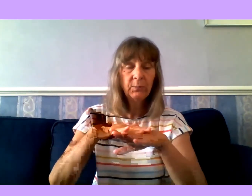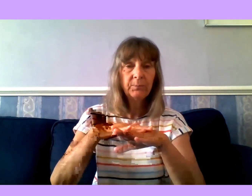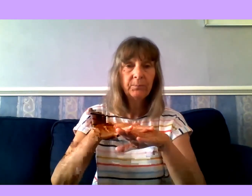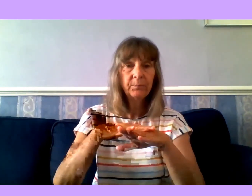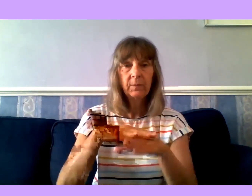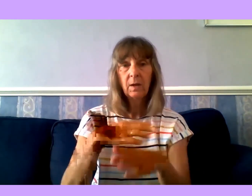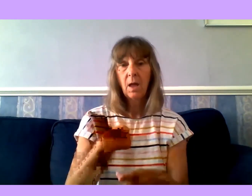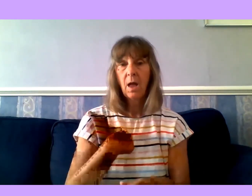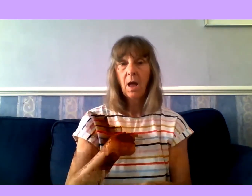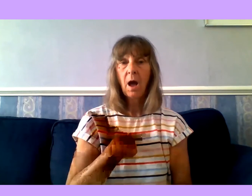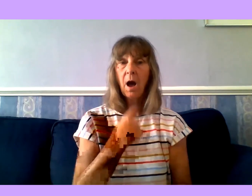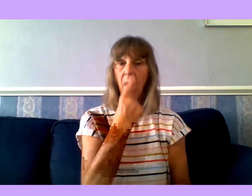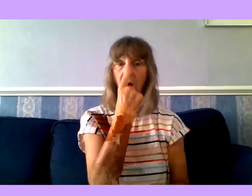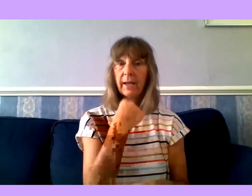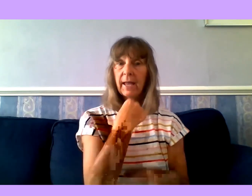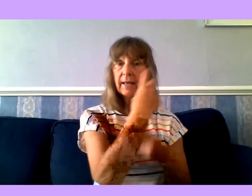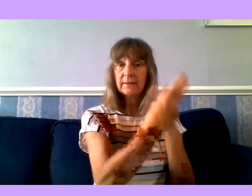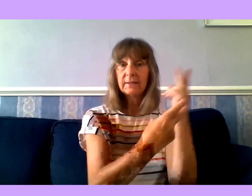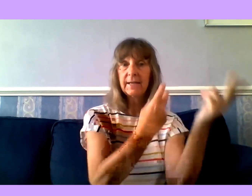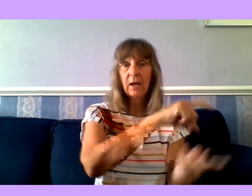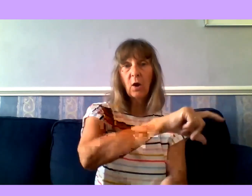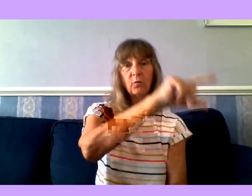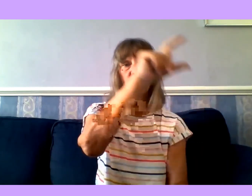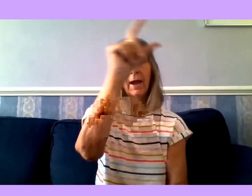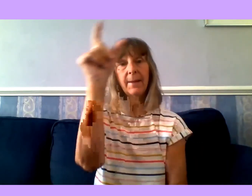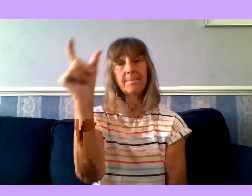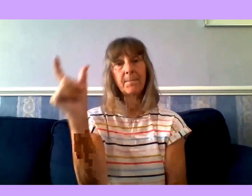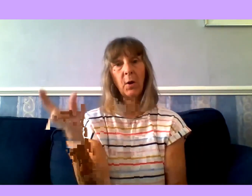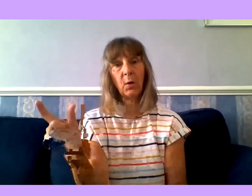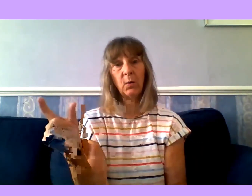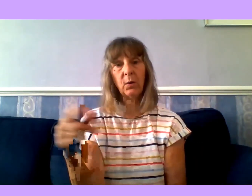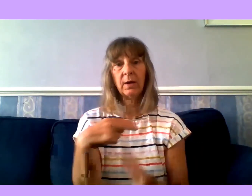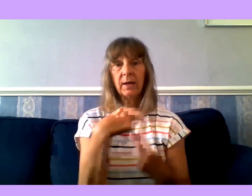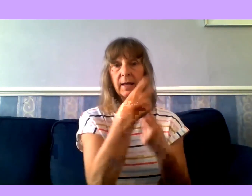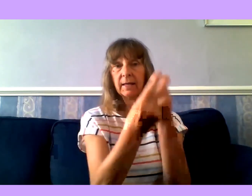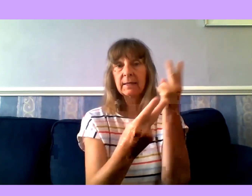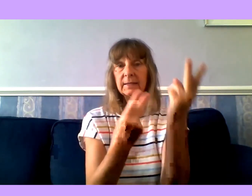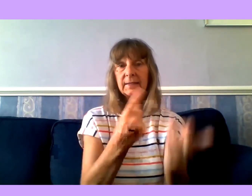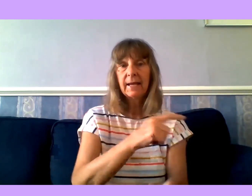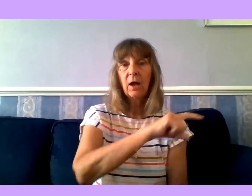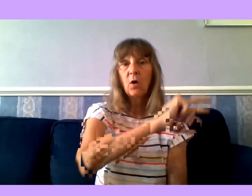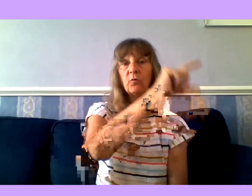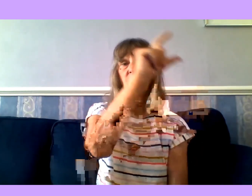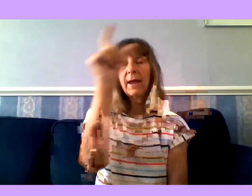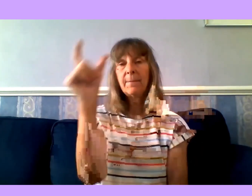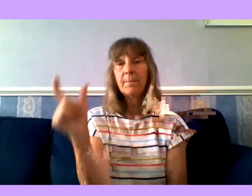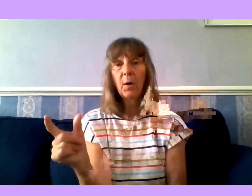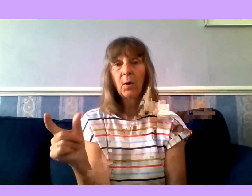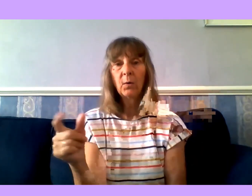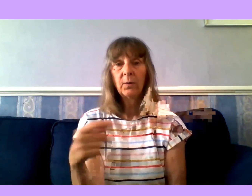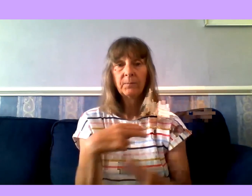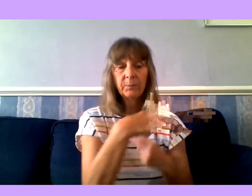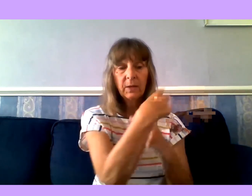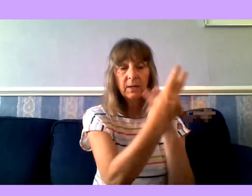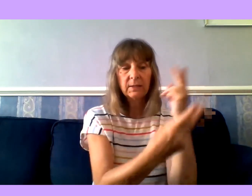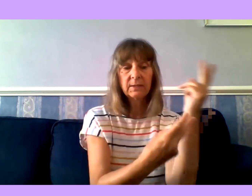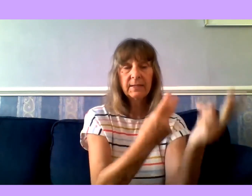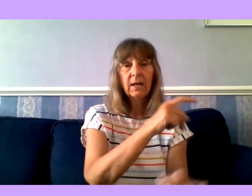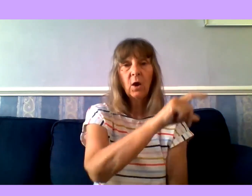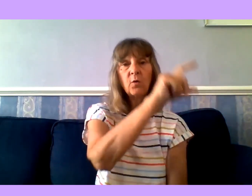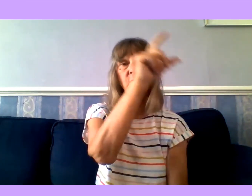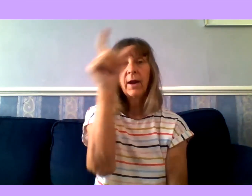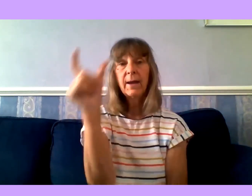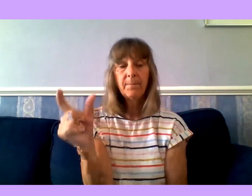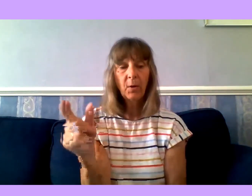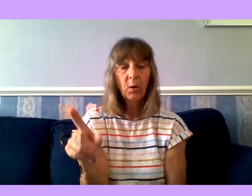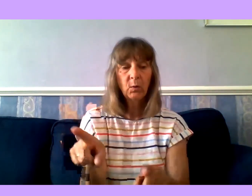blue. I can sing a rainbow, sing a rainbow, sing